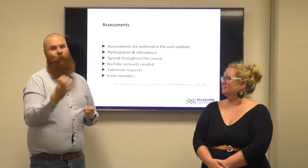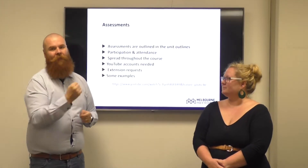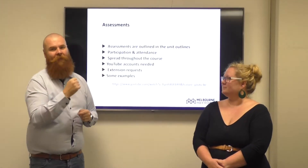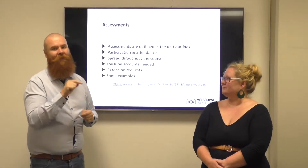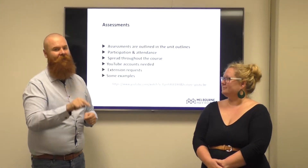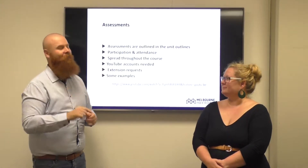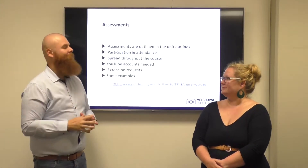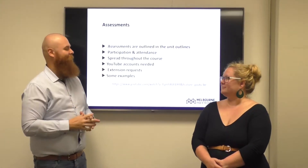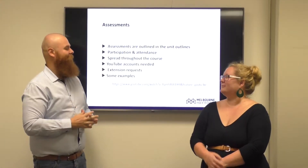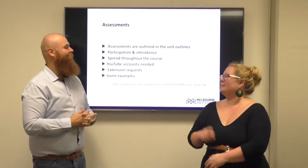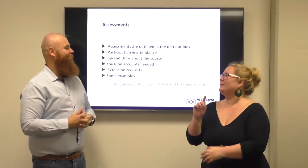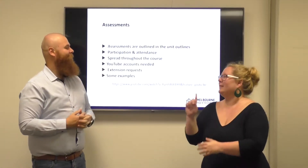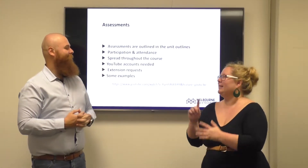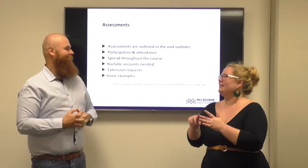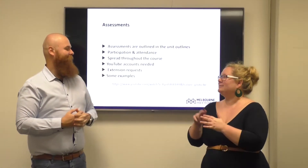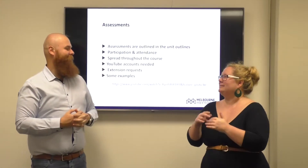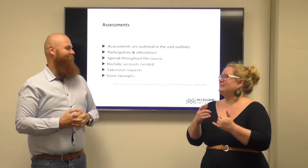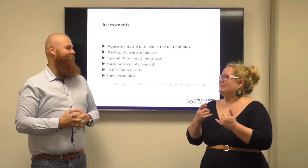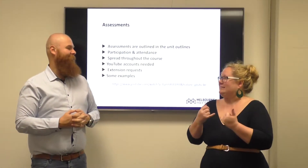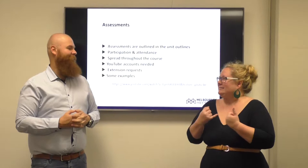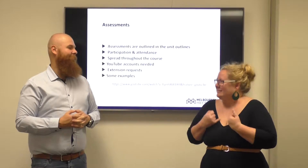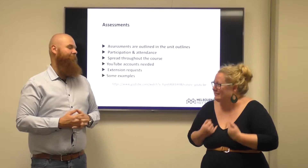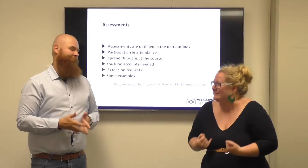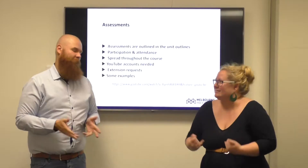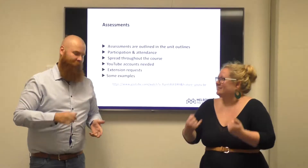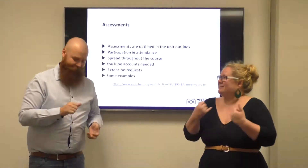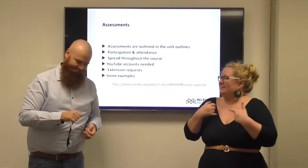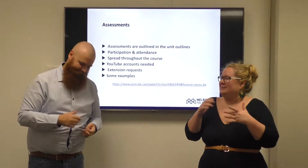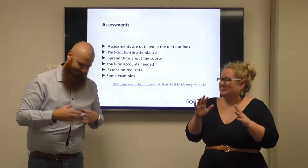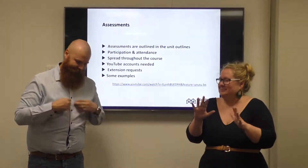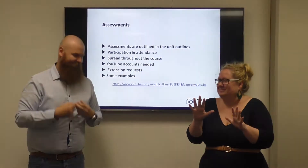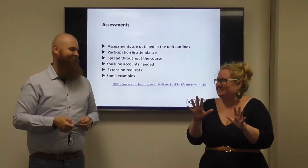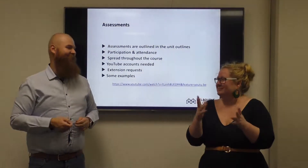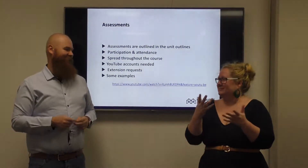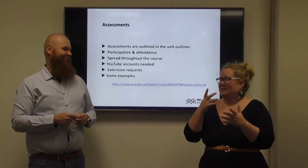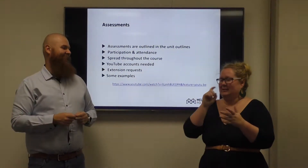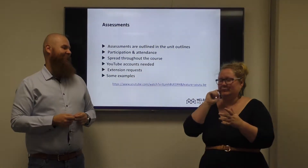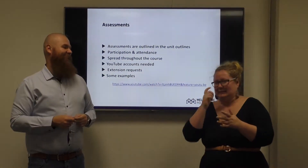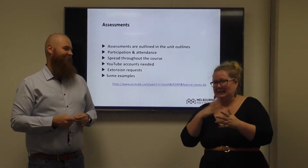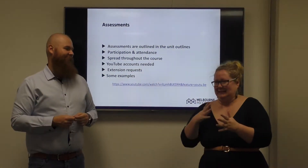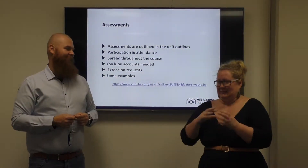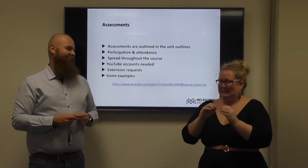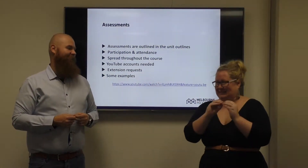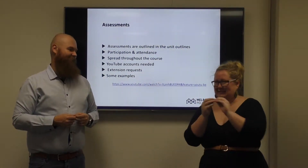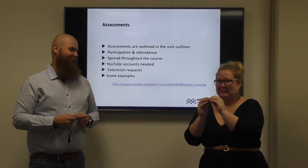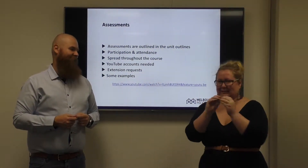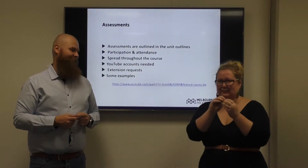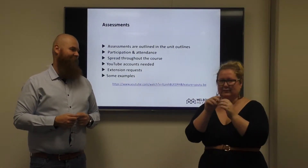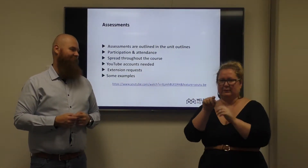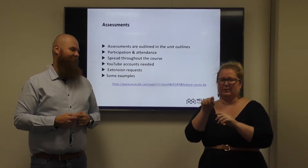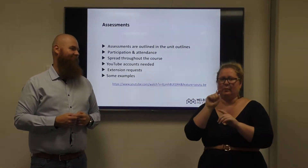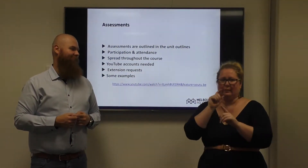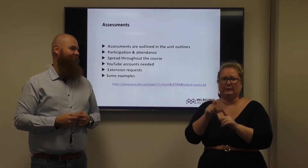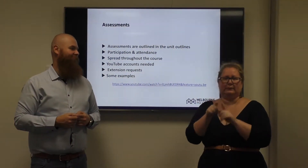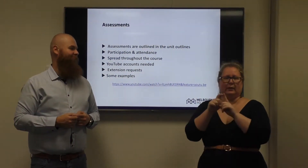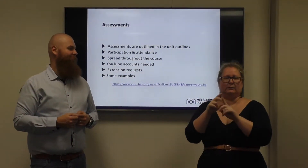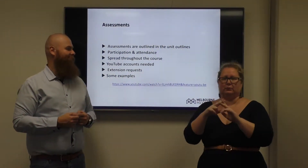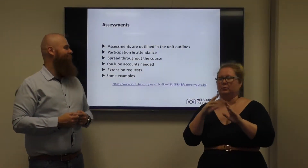in, so you have to come in on those dates. But, of course, if you're very ill, that's fine. We need to negotiate